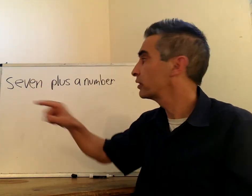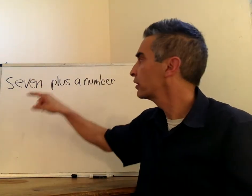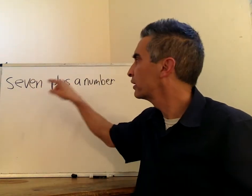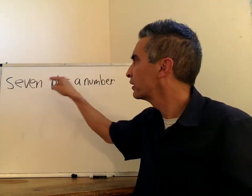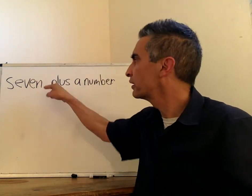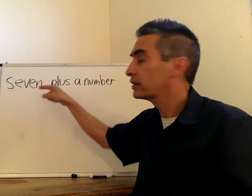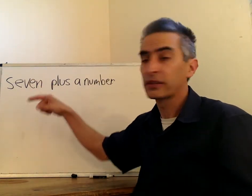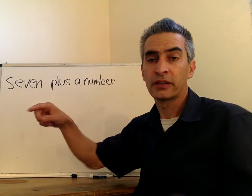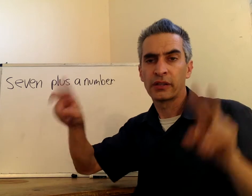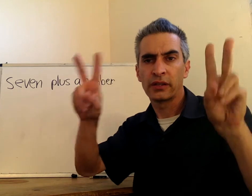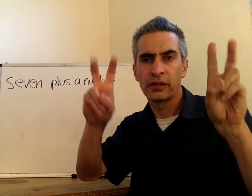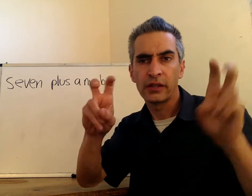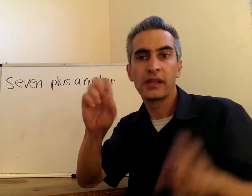This word is where we're going to start.